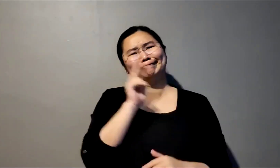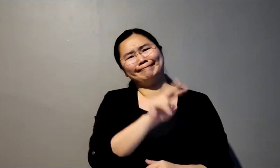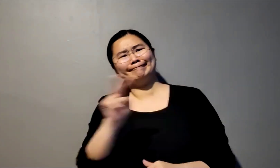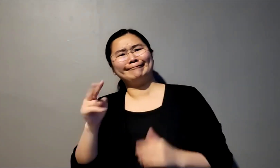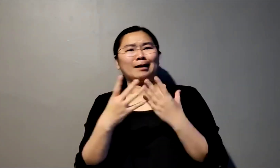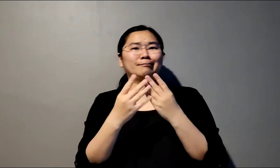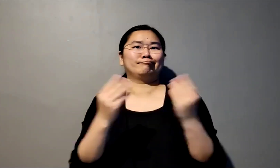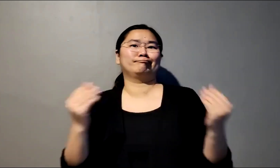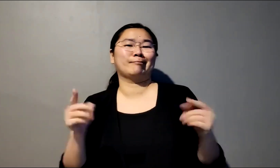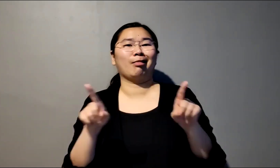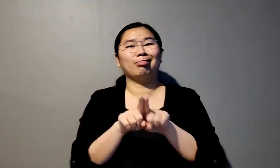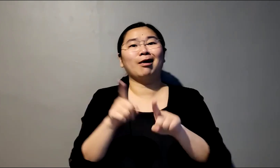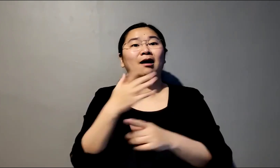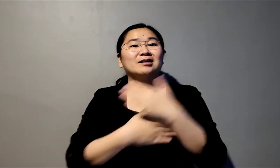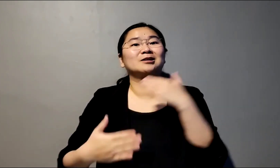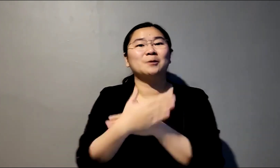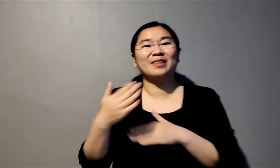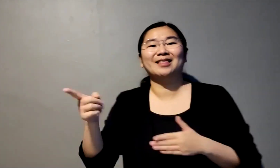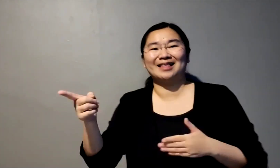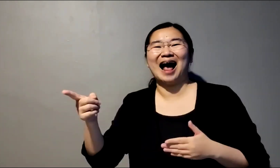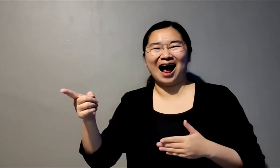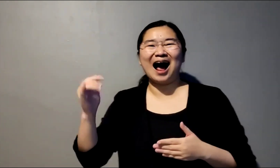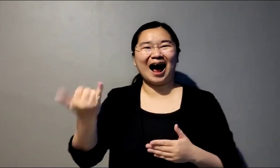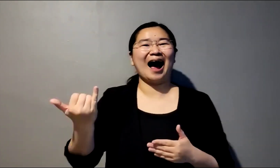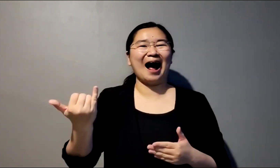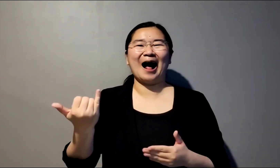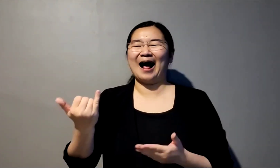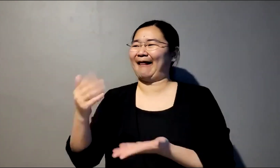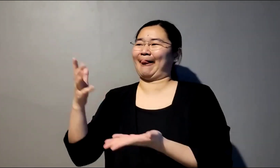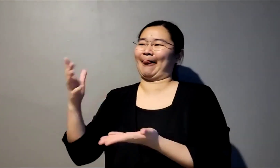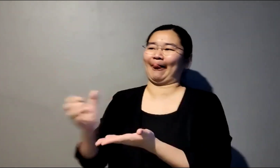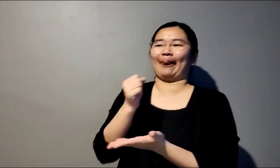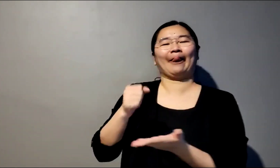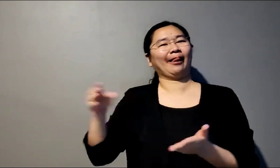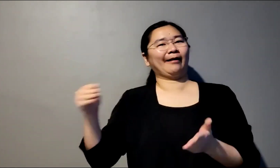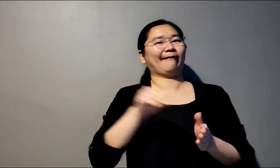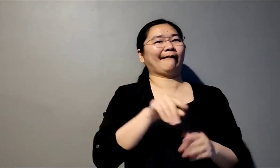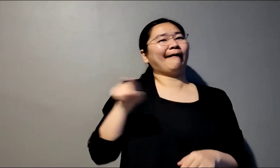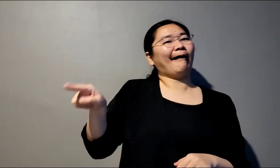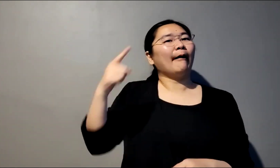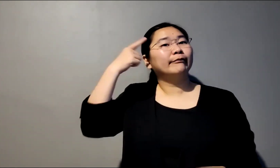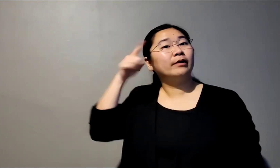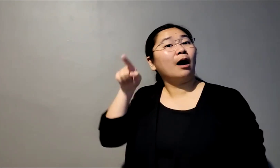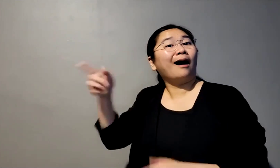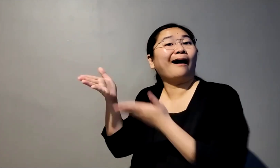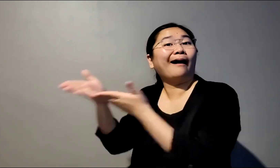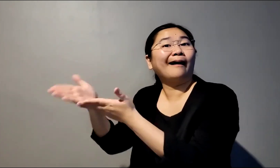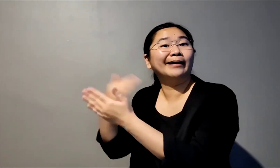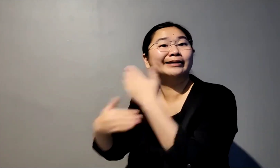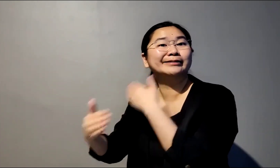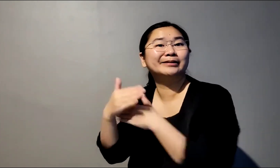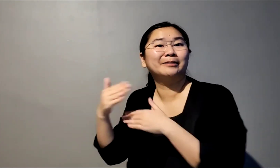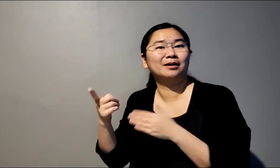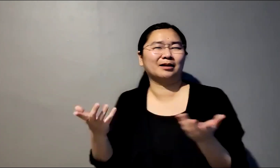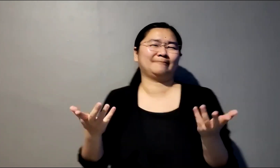projects, which means that when the project is done, it's done. There is no alternatives.